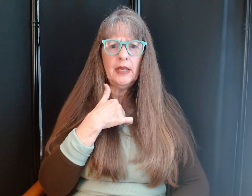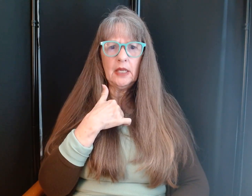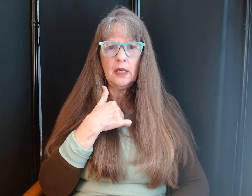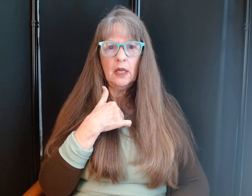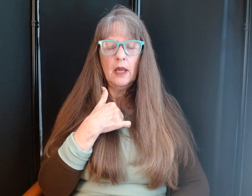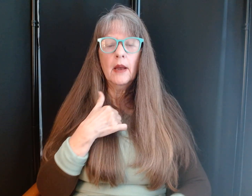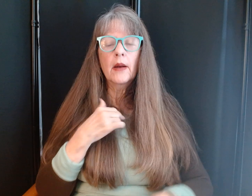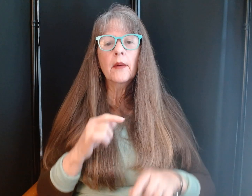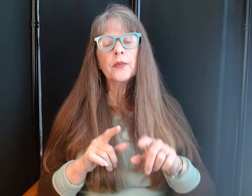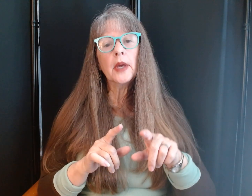me.